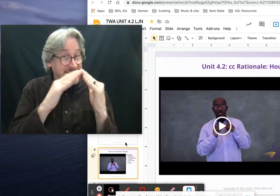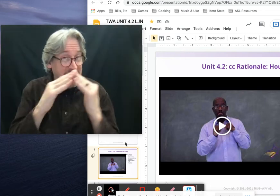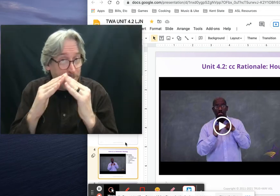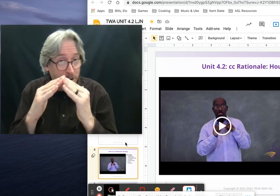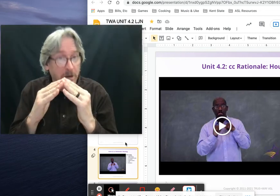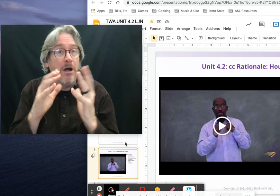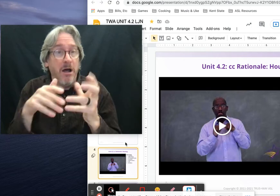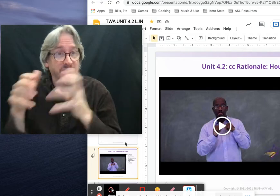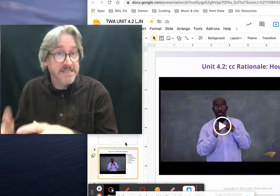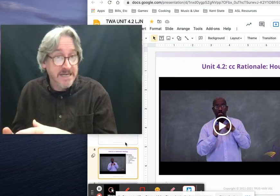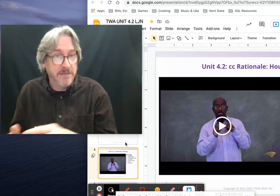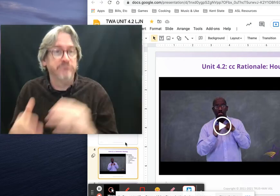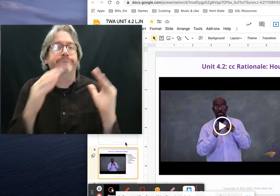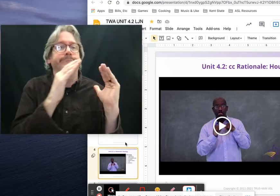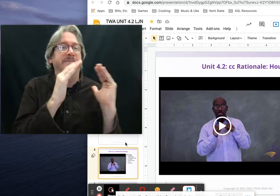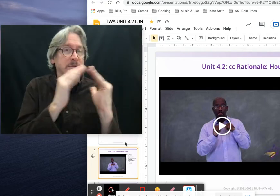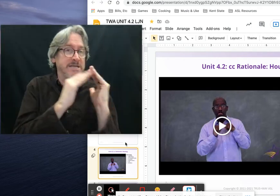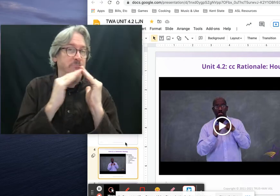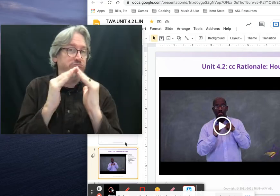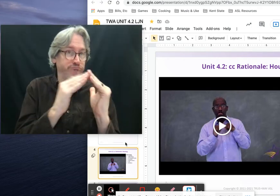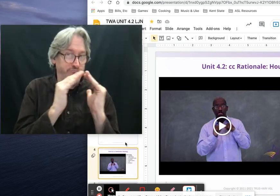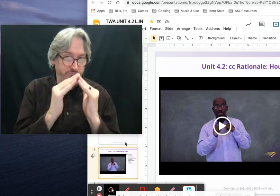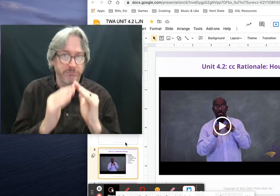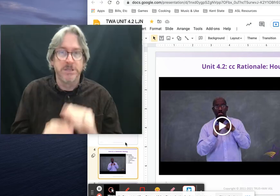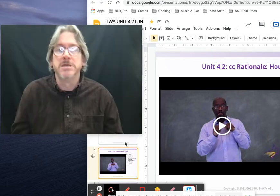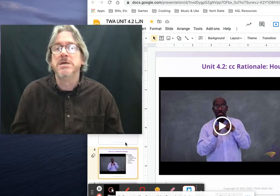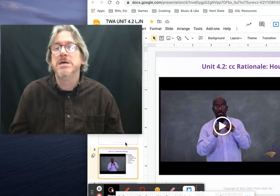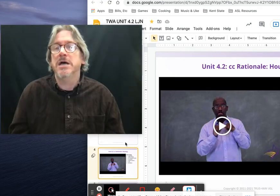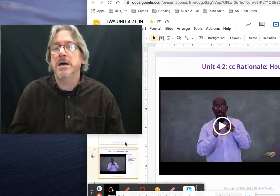part, the city part of the city, downtown.